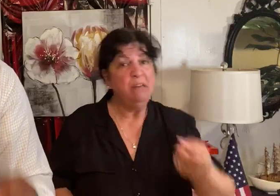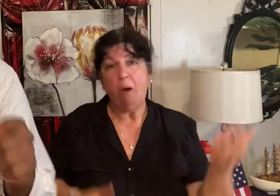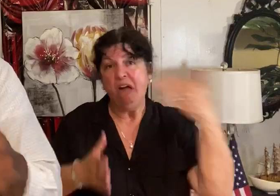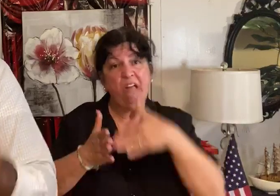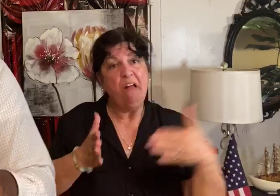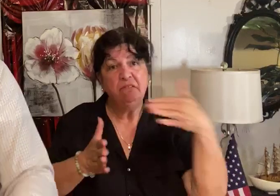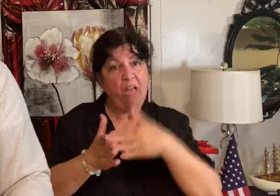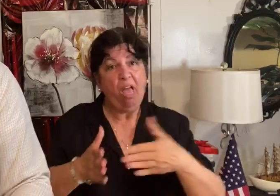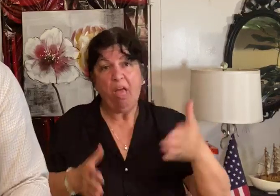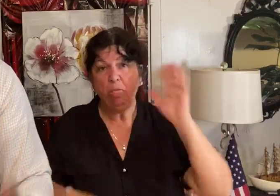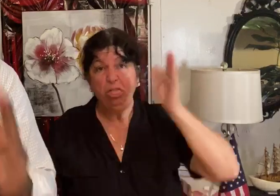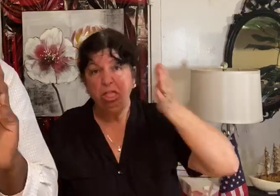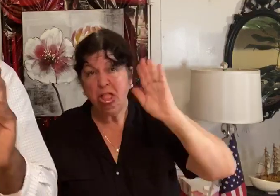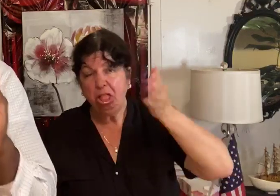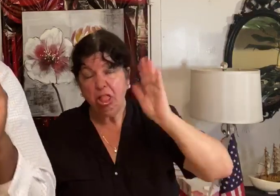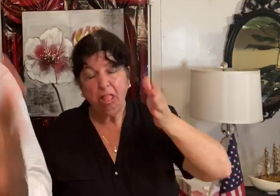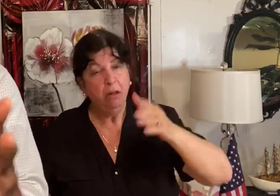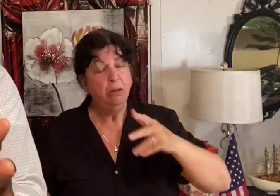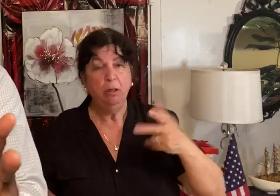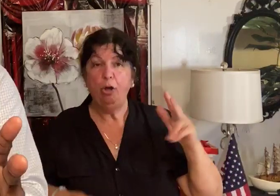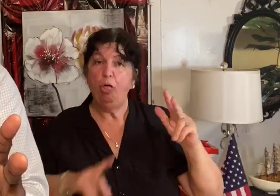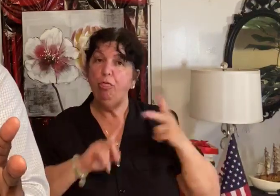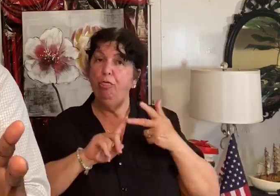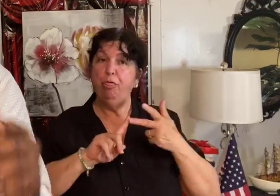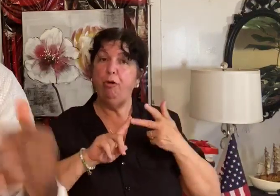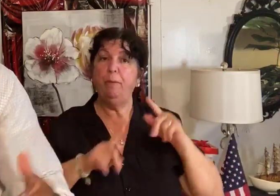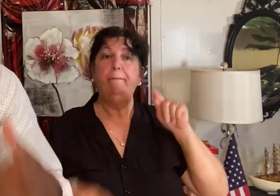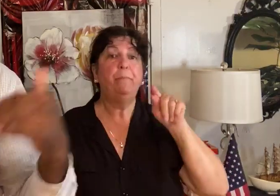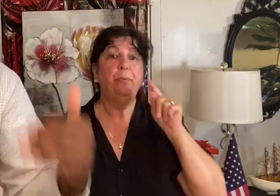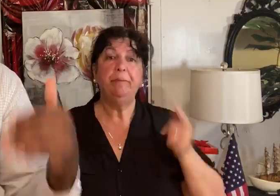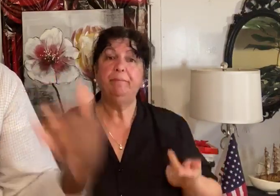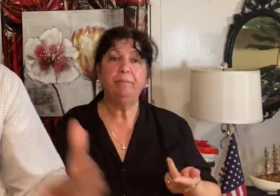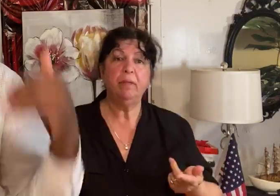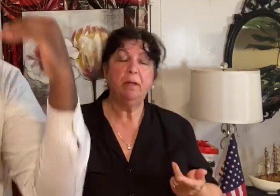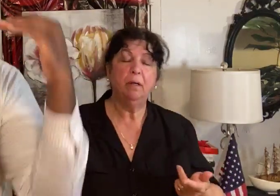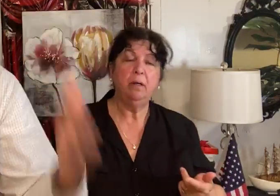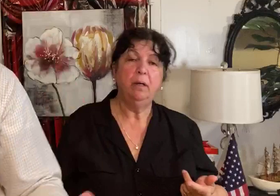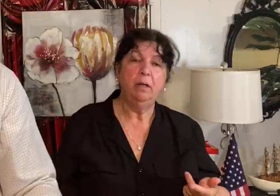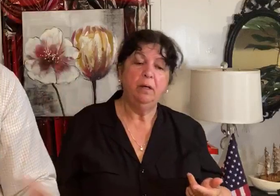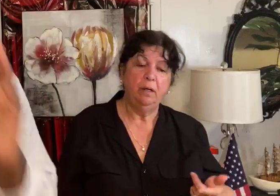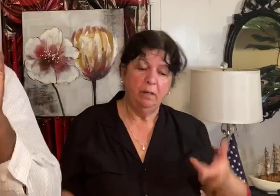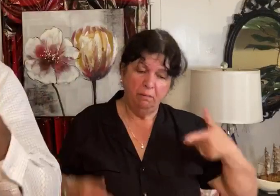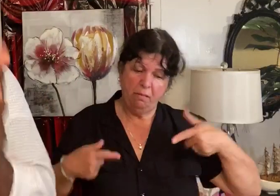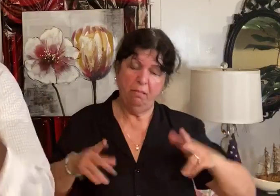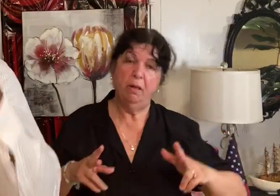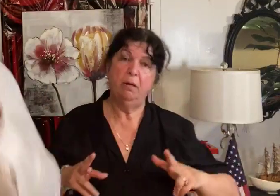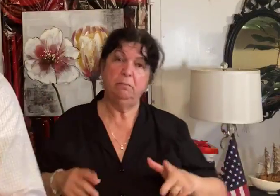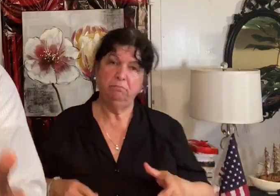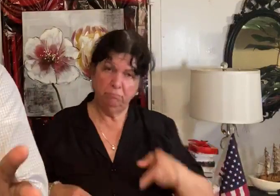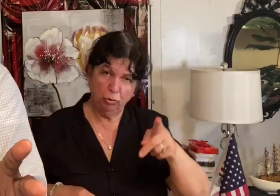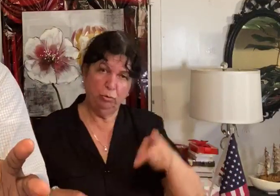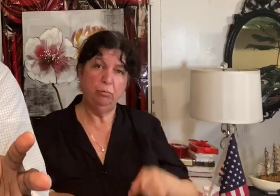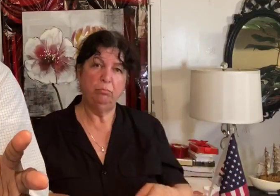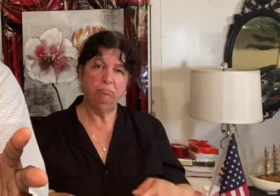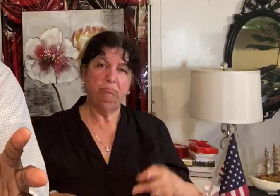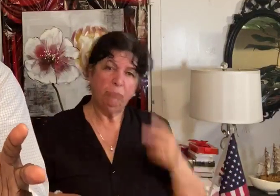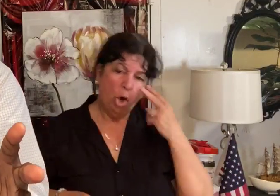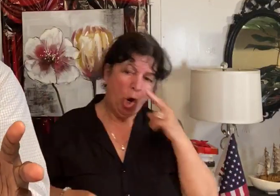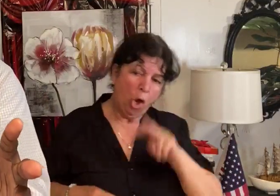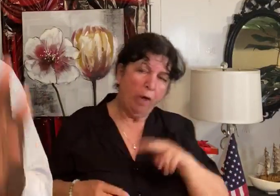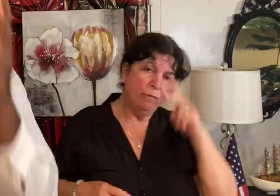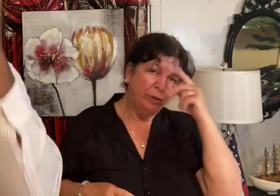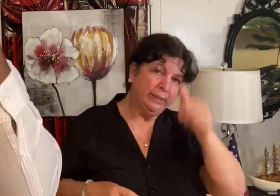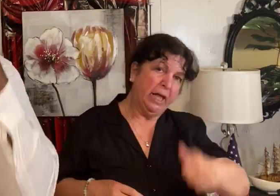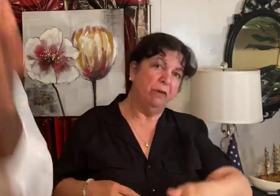head. This third point, I'm just going to say it in passing, and I'm going to let your appetite do the rest.